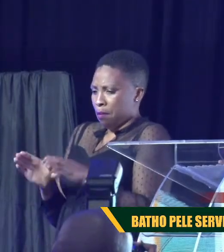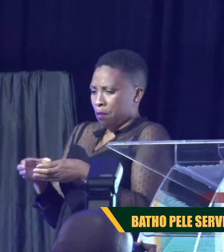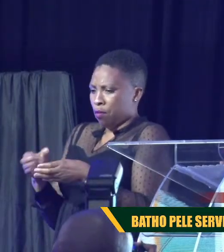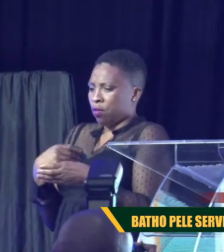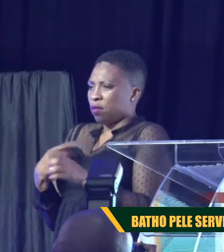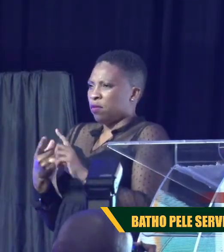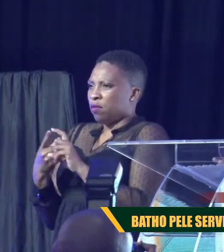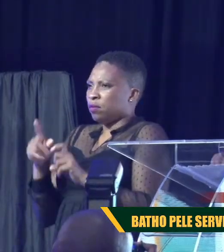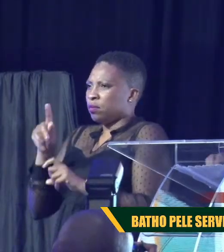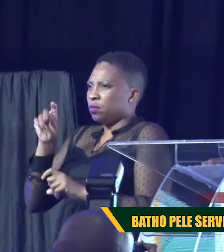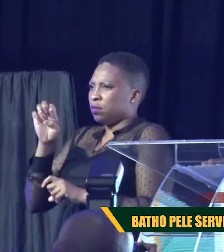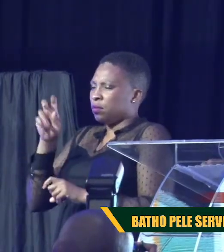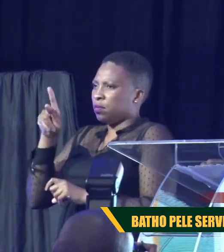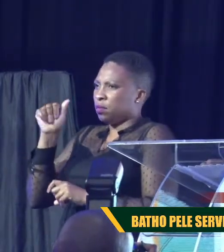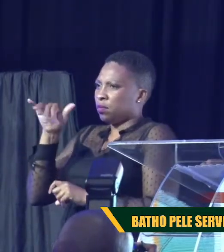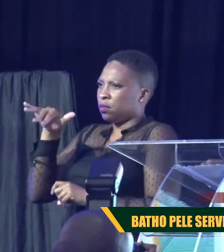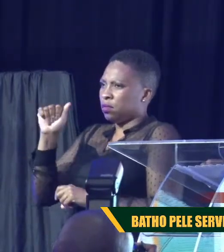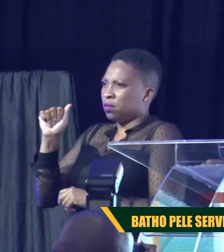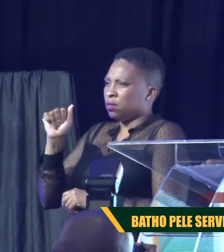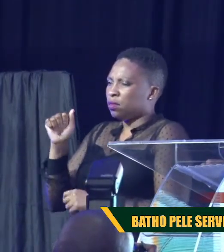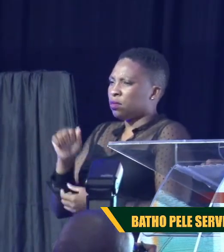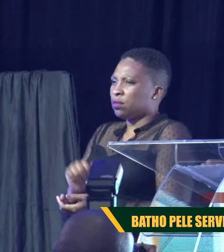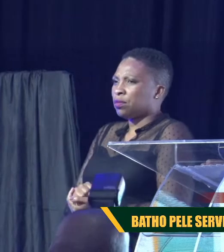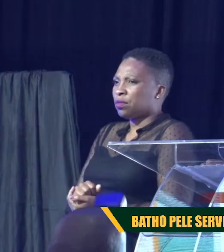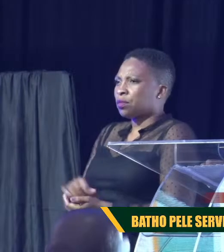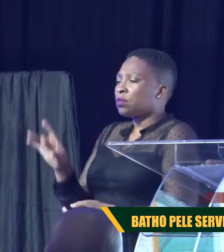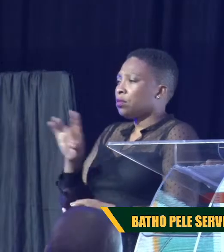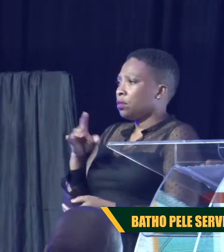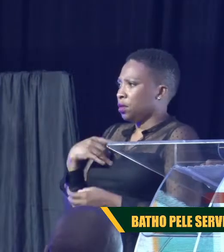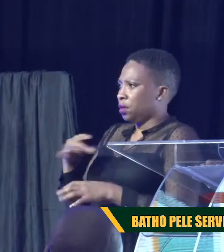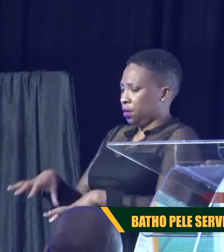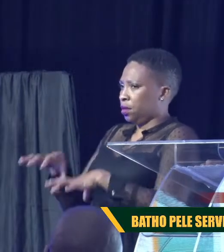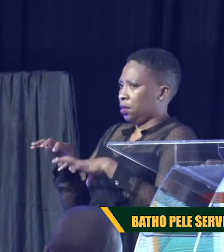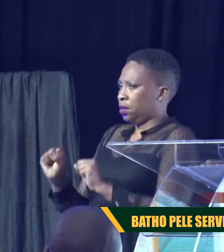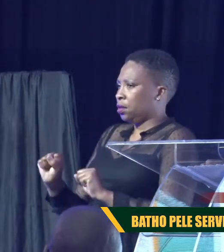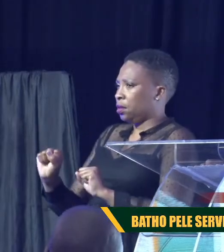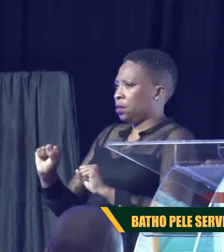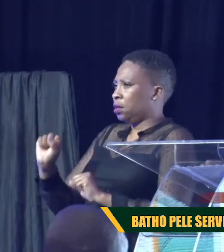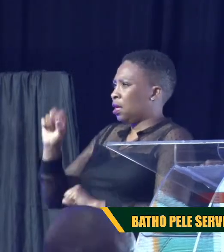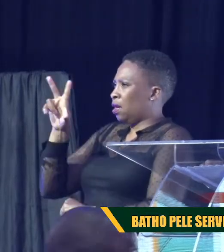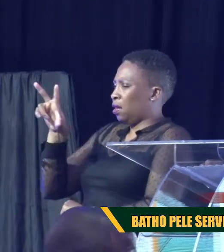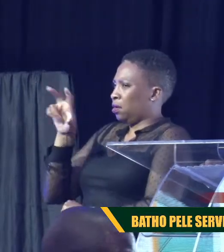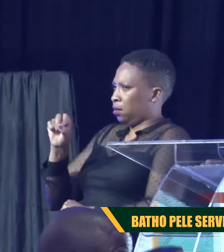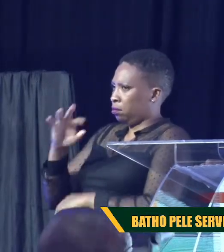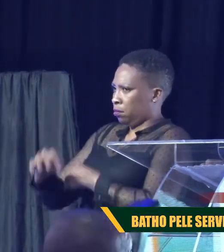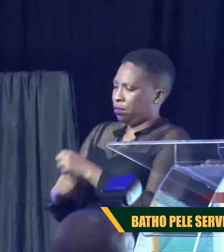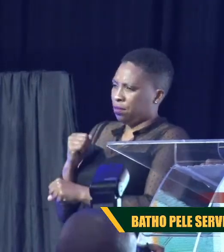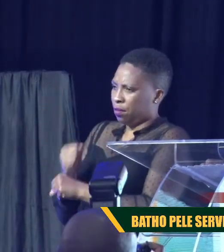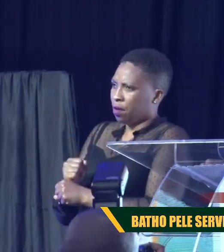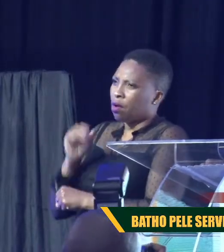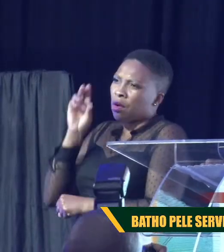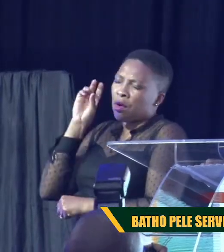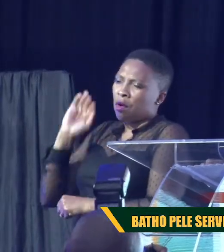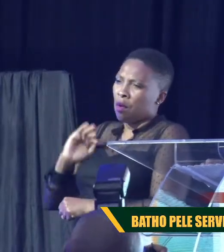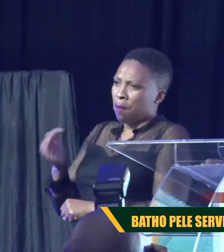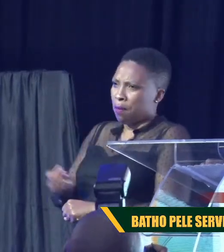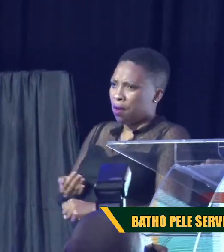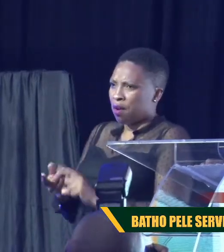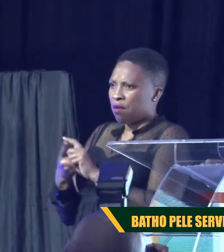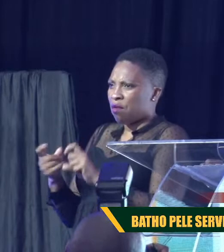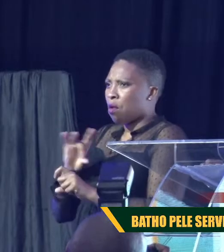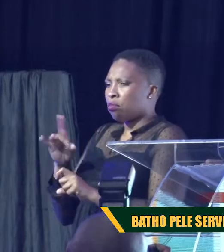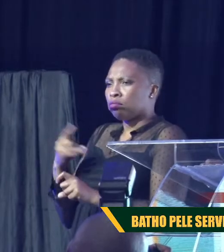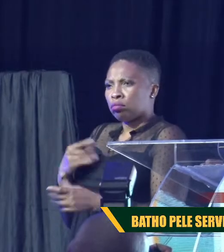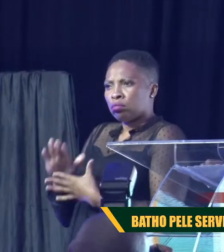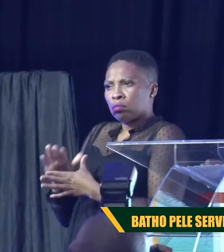Turkey. Her team helped found an 80-year-old woman who survived under rubble